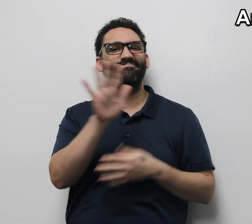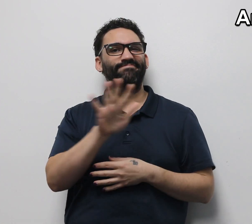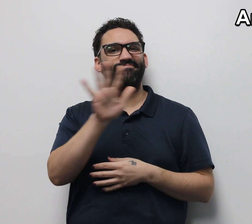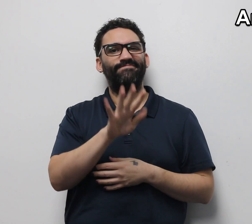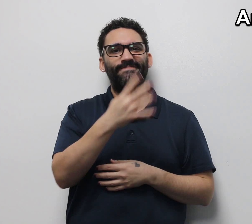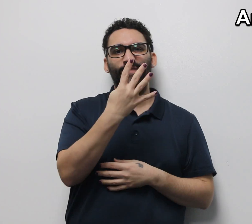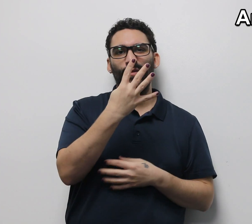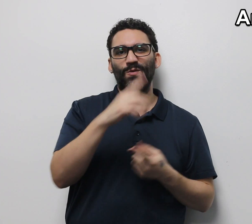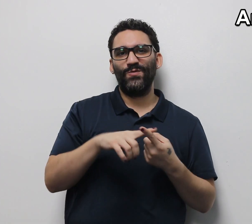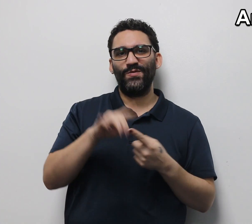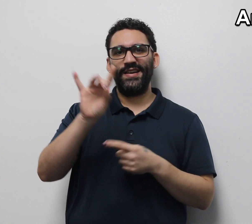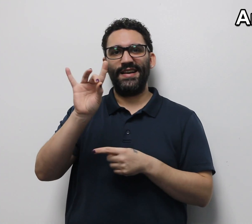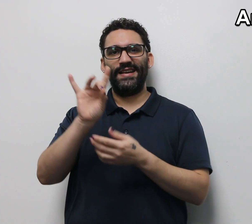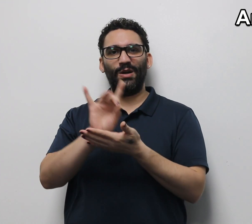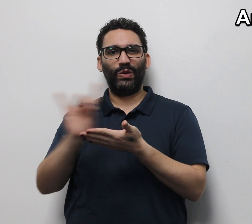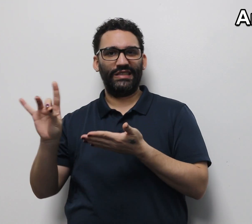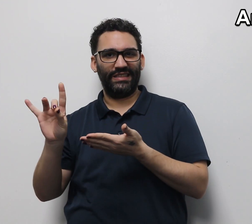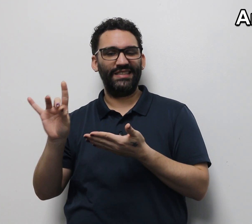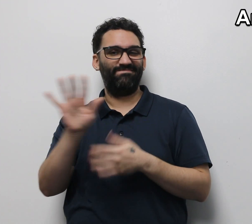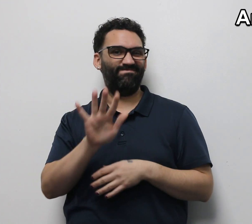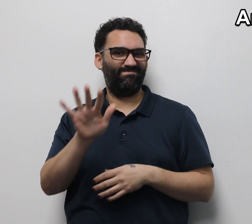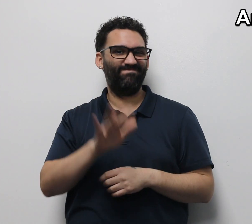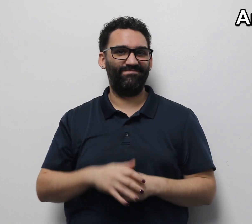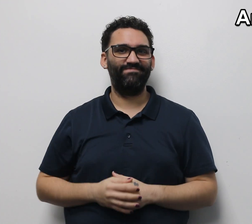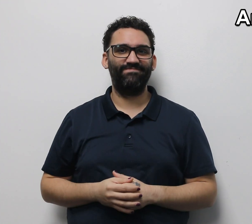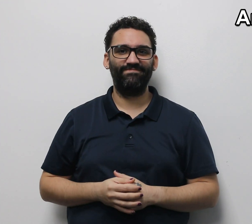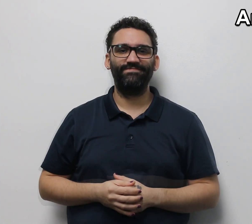4 to 8 weeks, before you do notice a change in your mood.